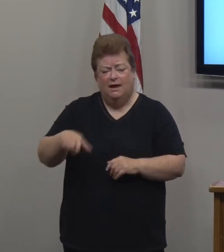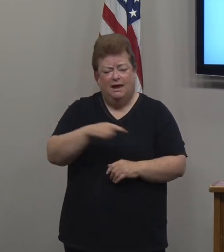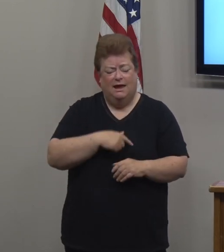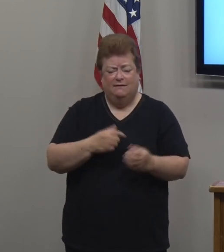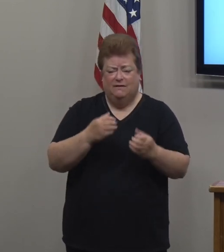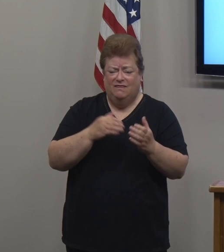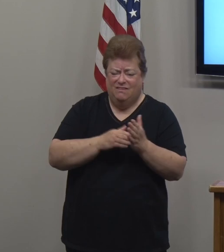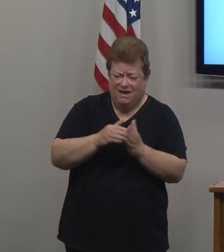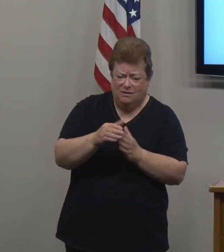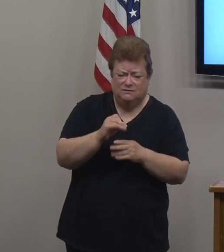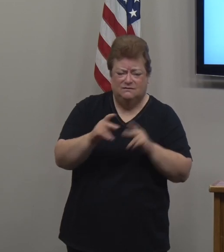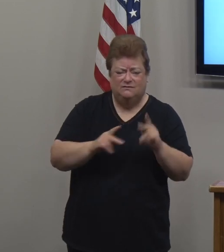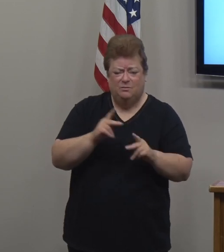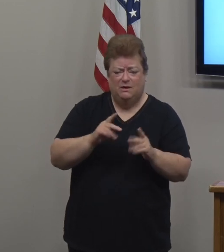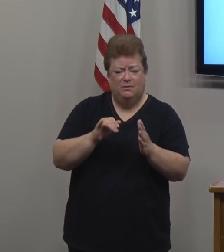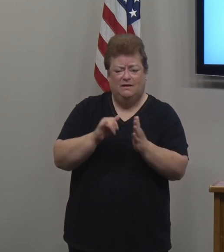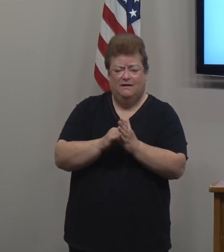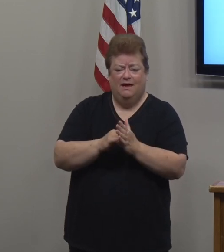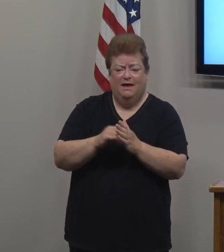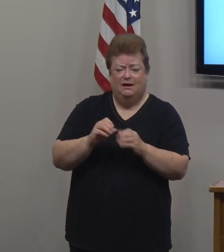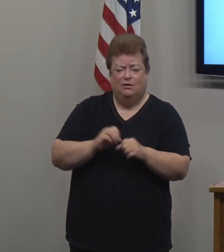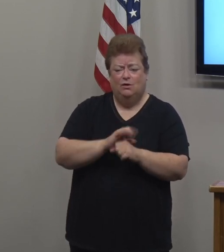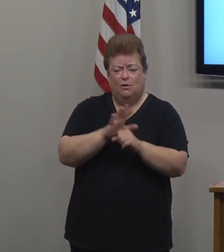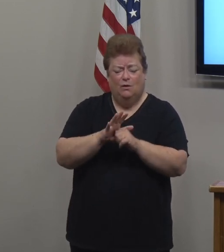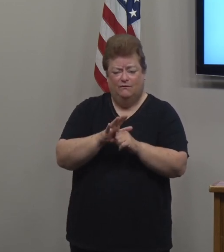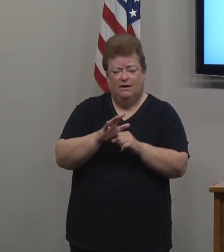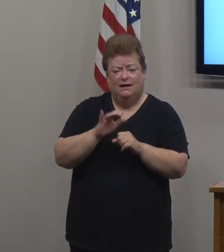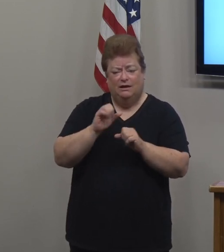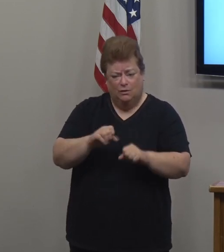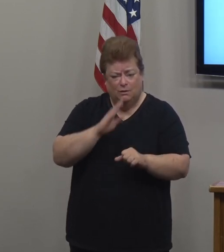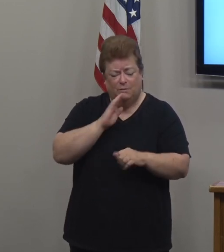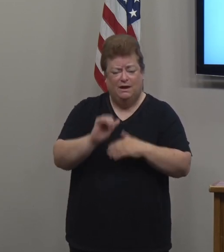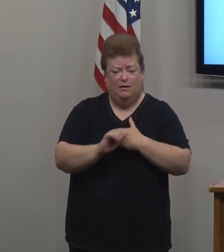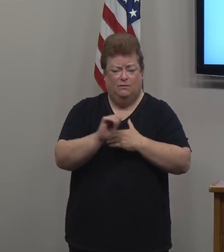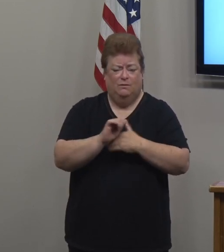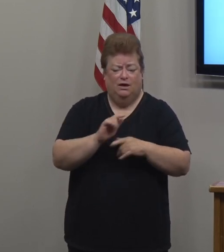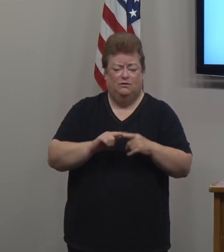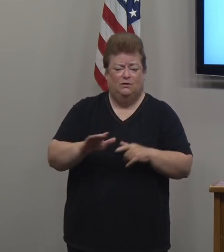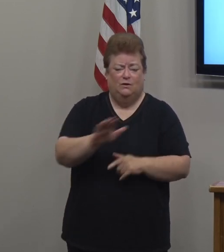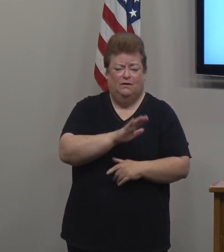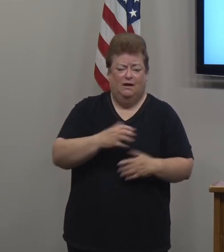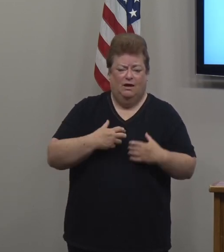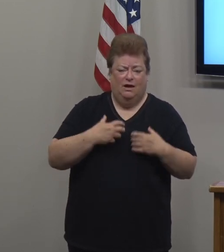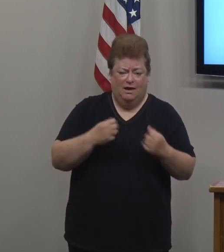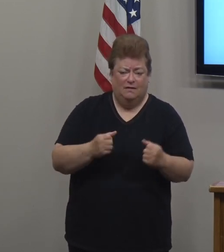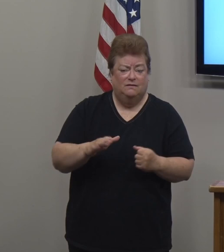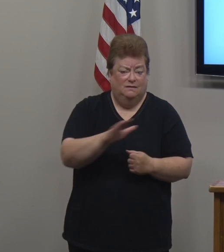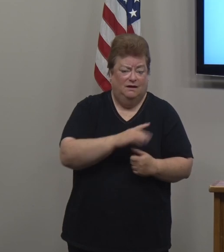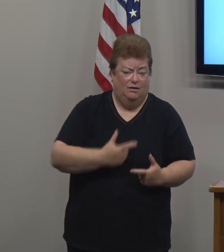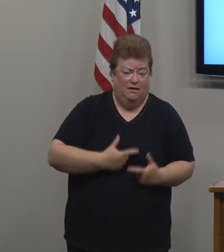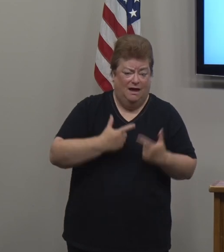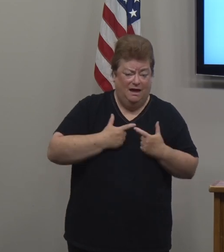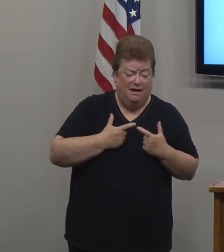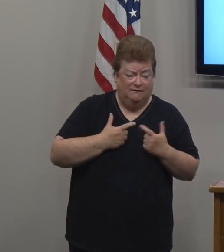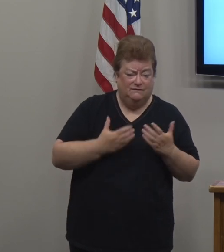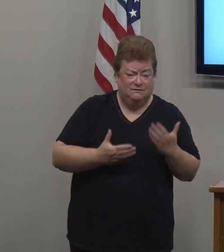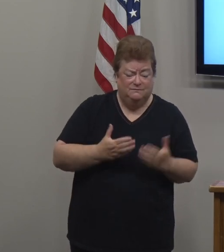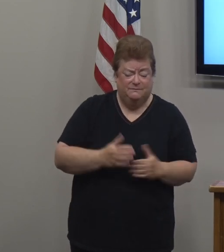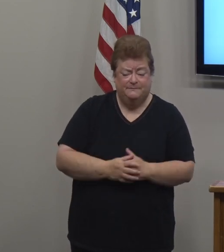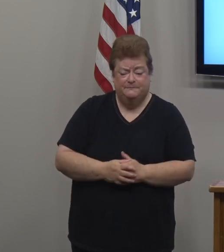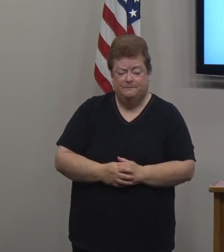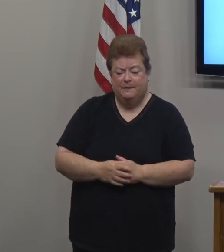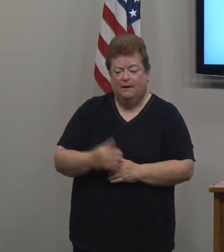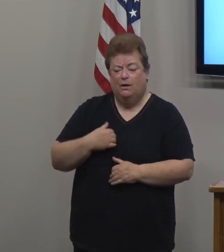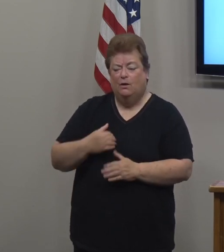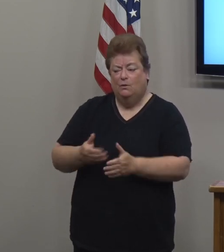thousands of people for whom COVID-19 presents a serious threat to their health and even to their lives. We ask students